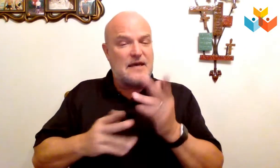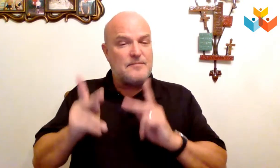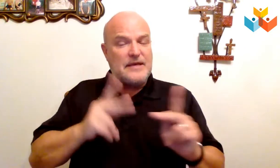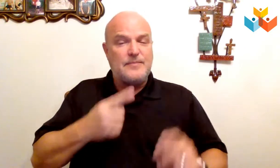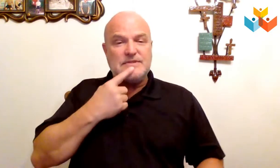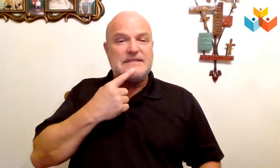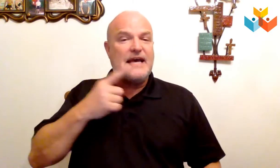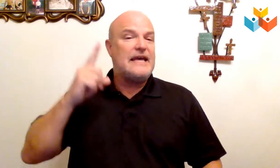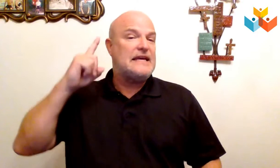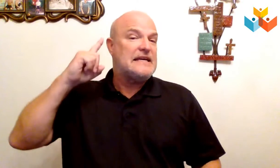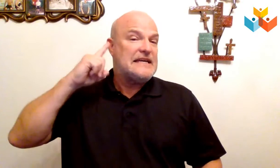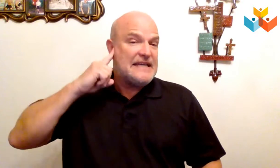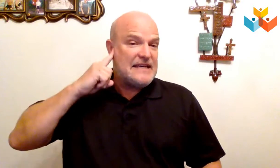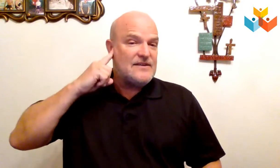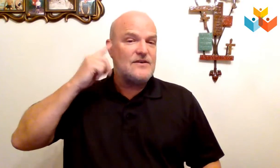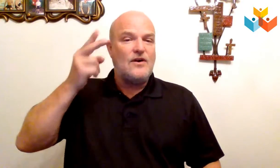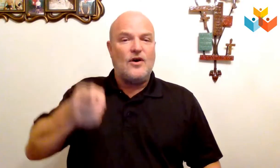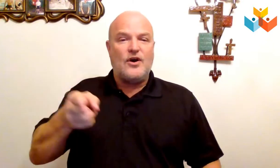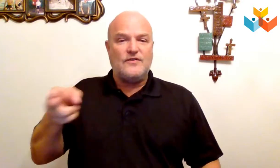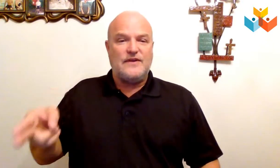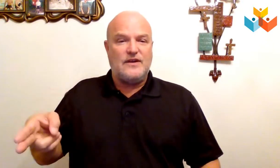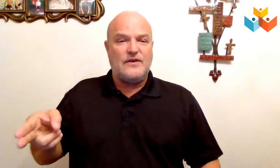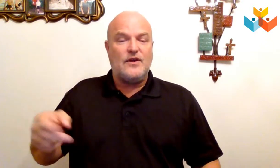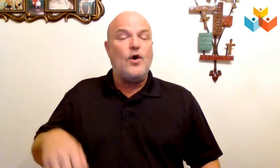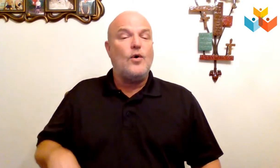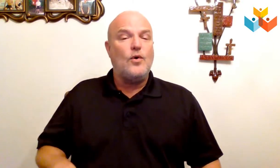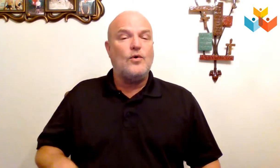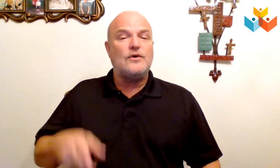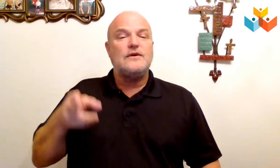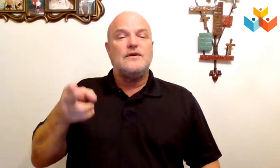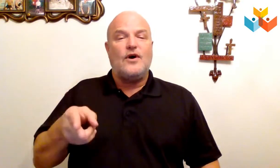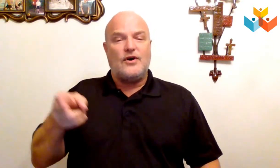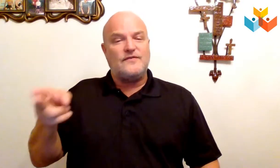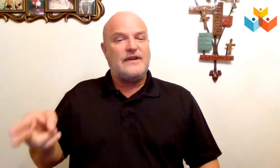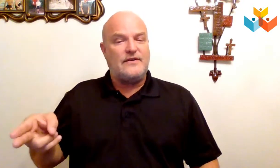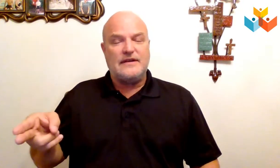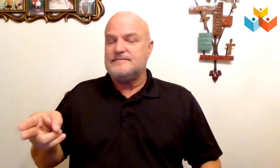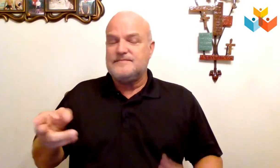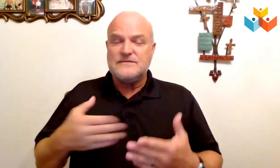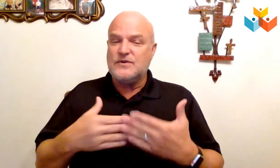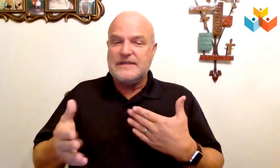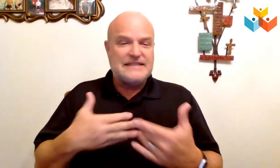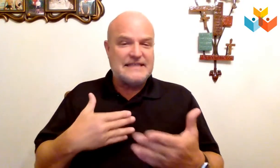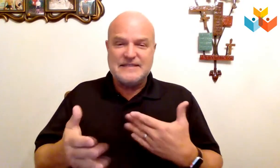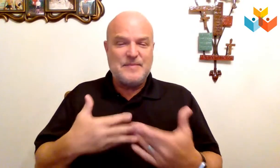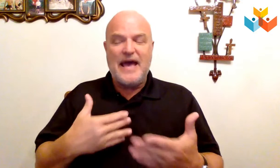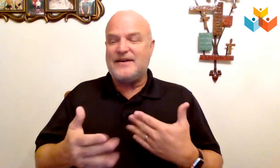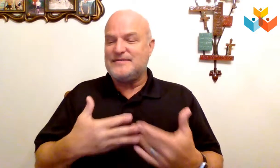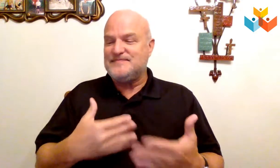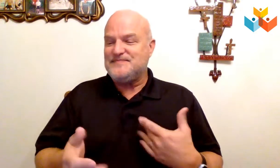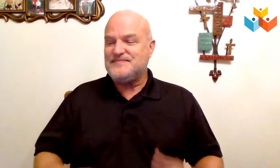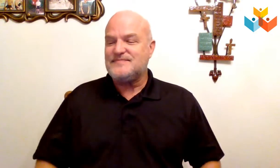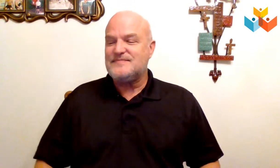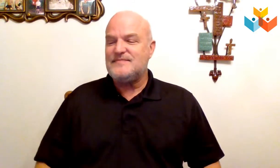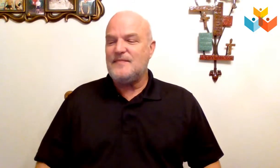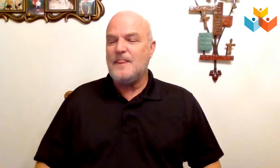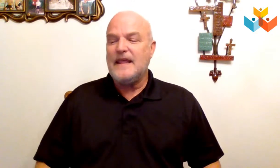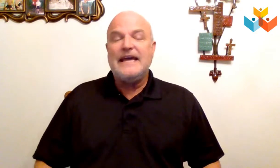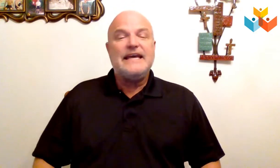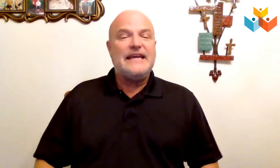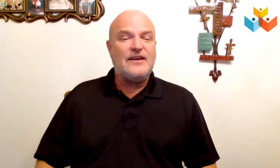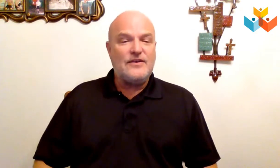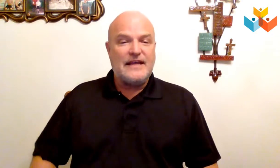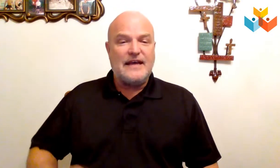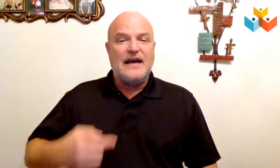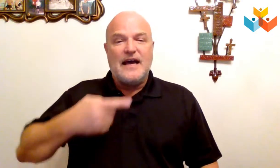hearing. I've seen some people say ear, hard of hearing, or hard of hearing. So it doesn't matter.